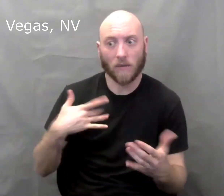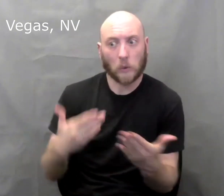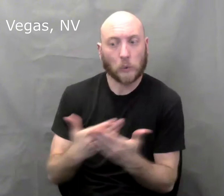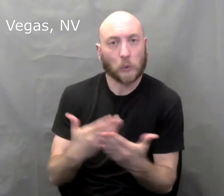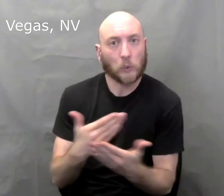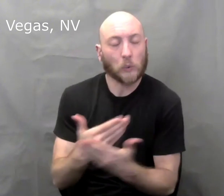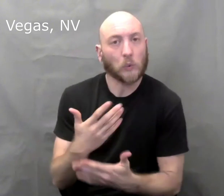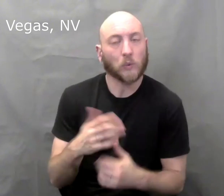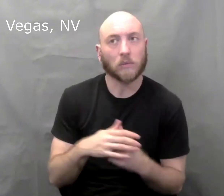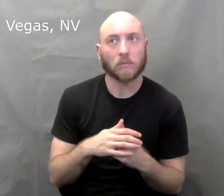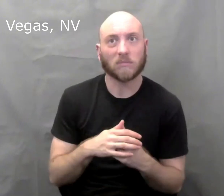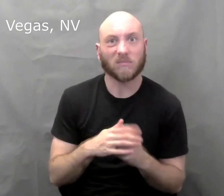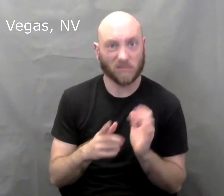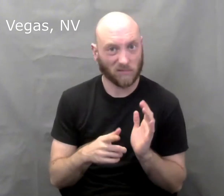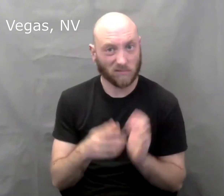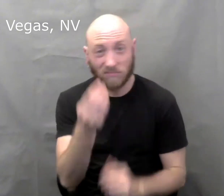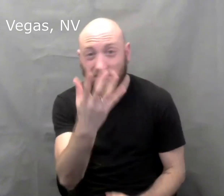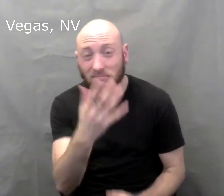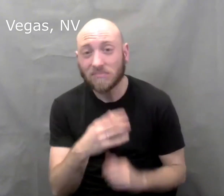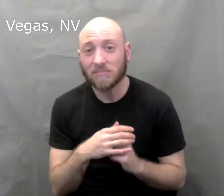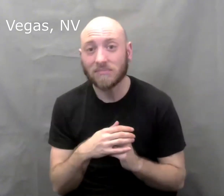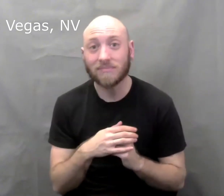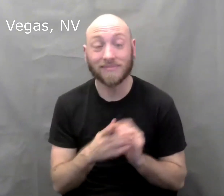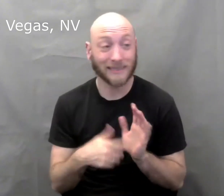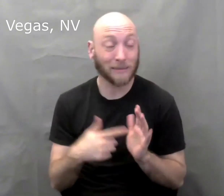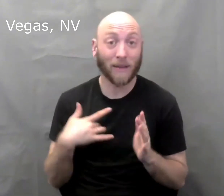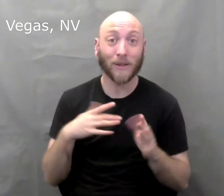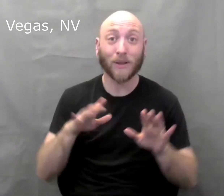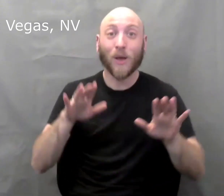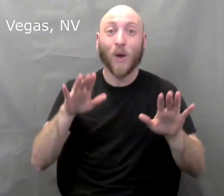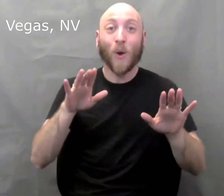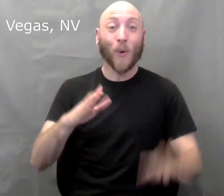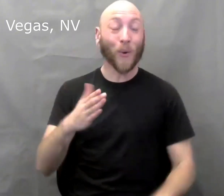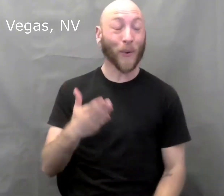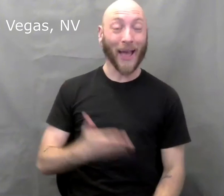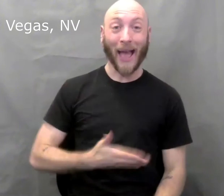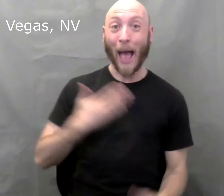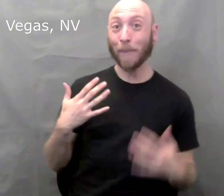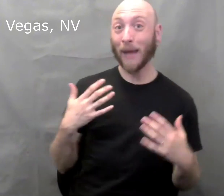feel completely serene and happy and healthy in my sobriety. And,